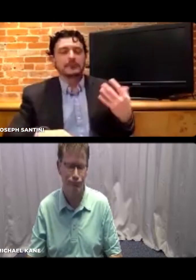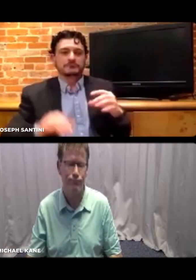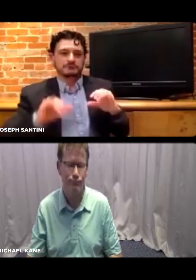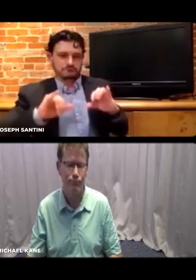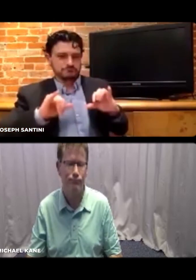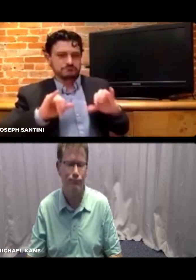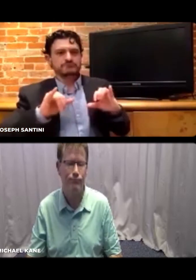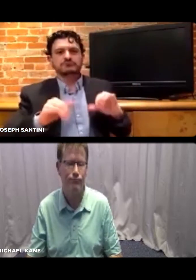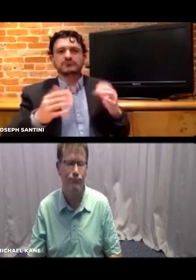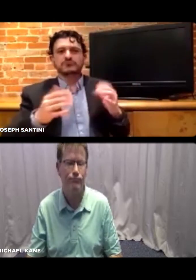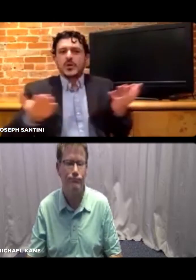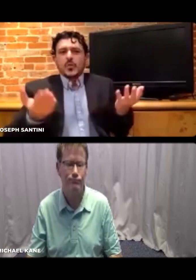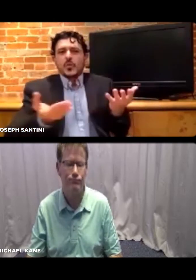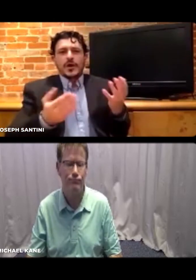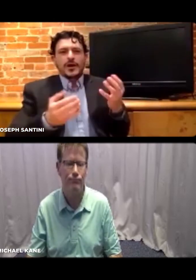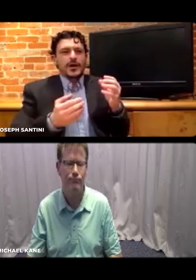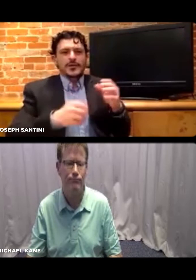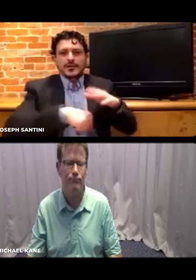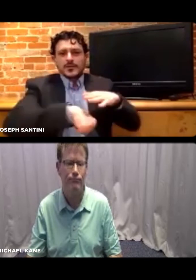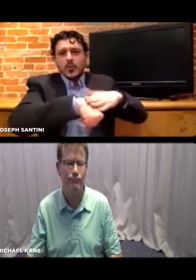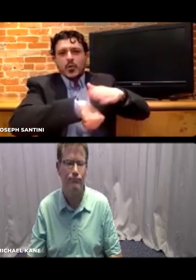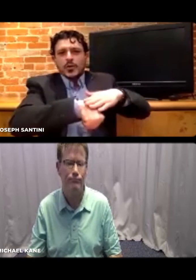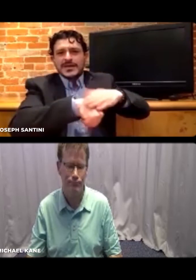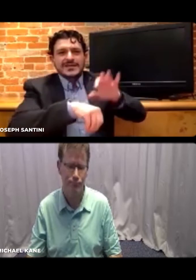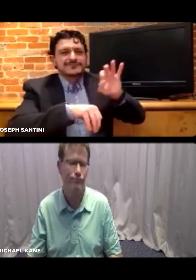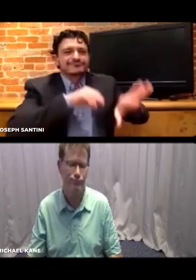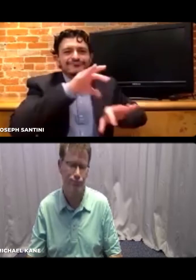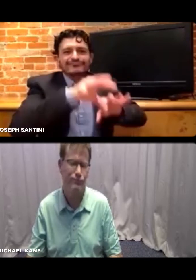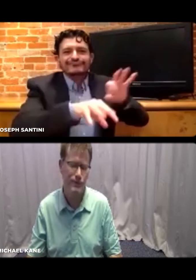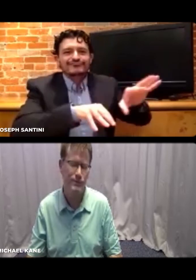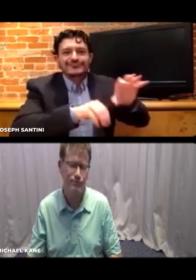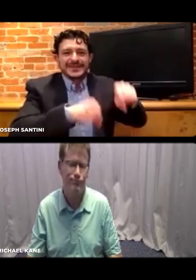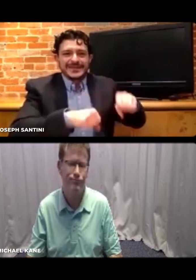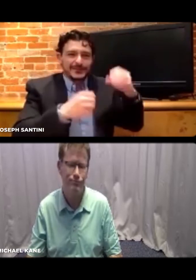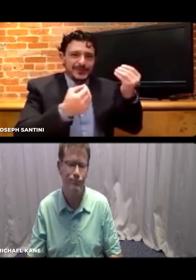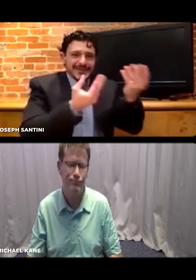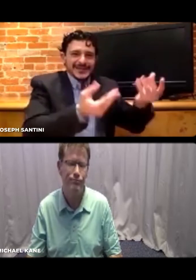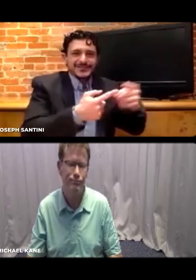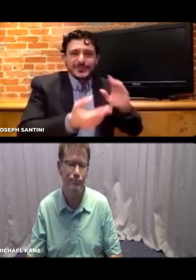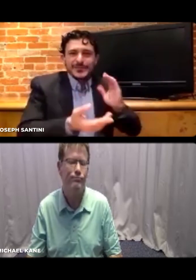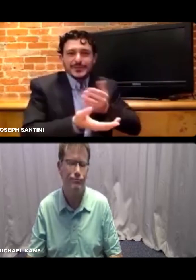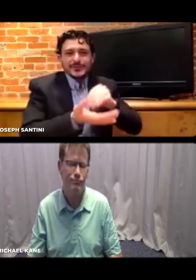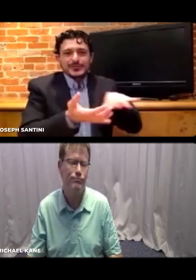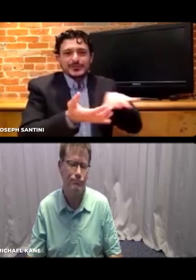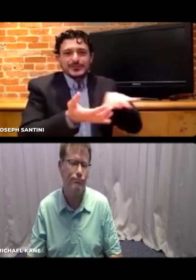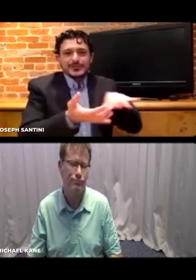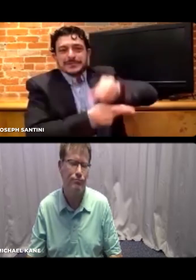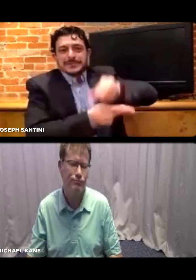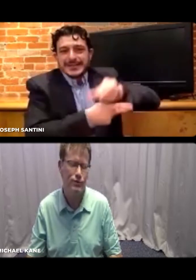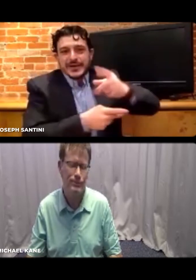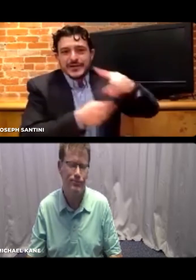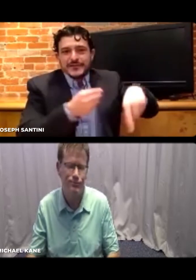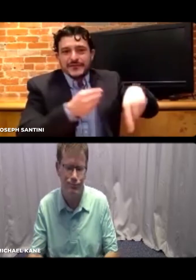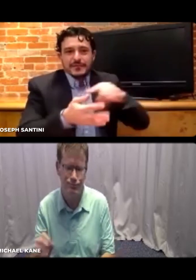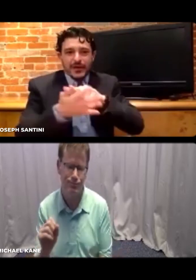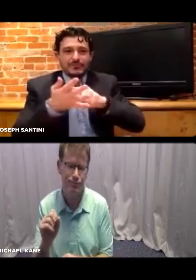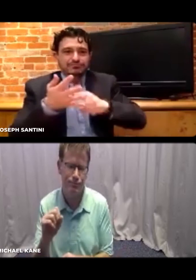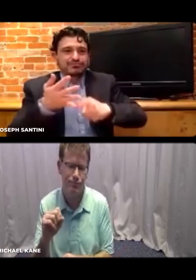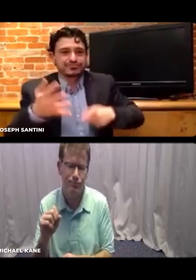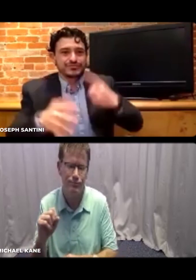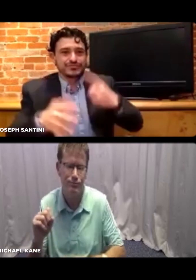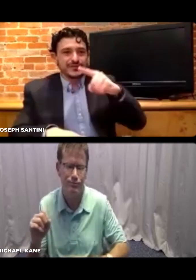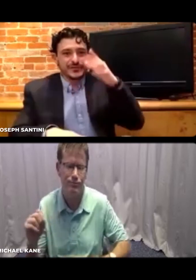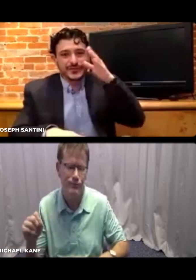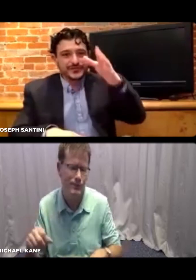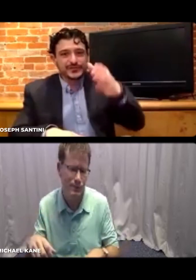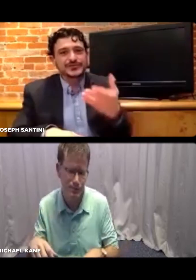and what it'll be like. So what should we teach them? What sort of caveats should we give our deaf students? And what can they watch out for